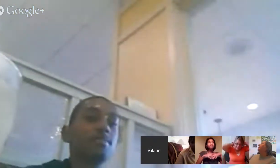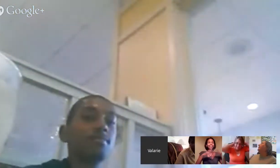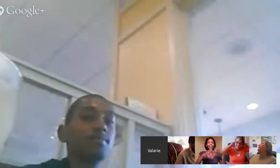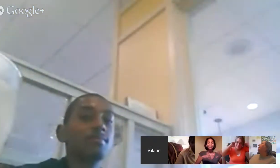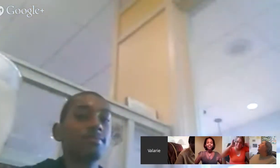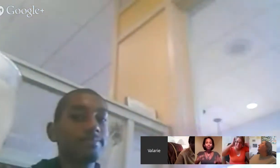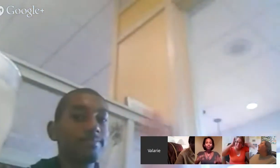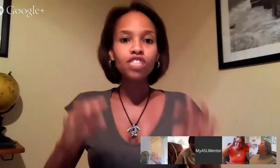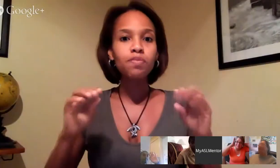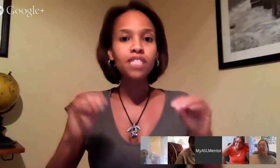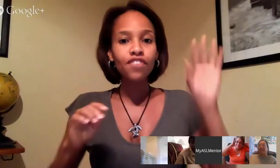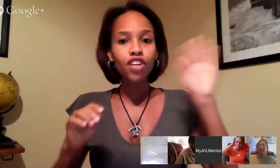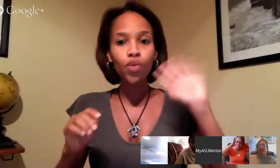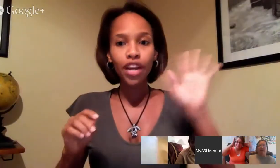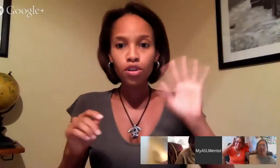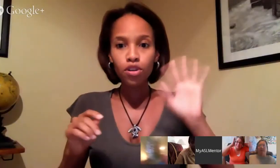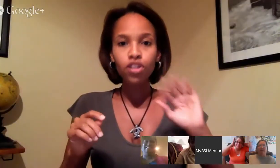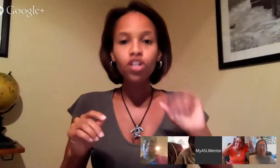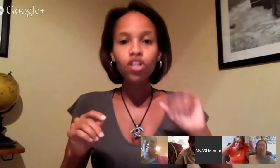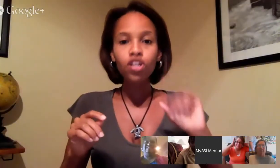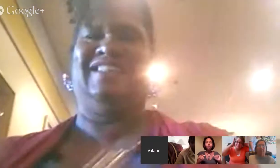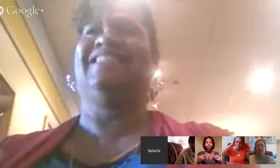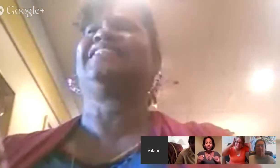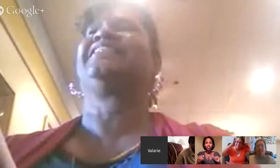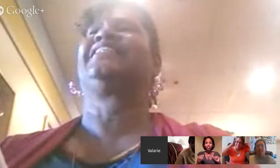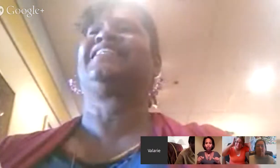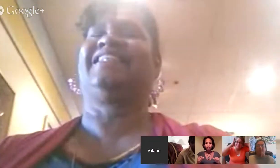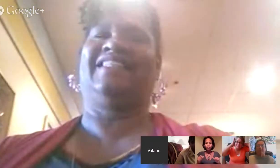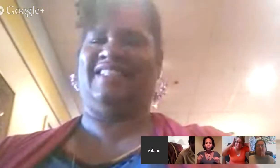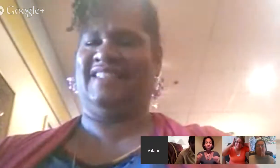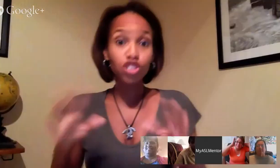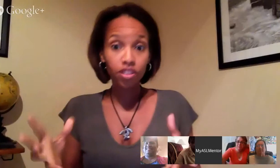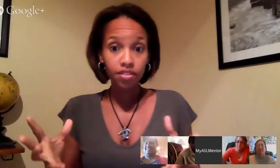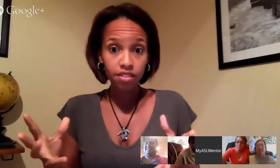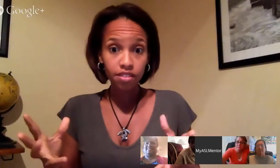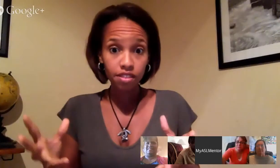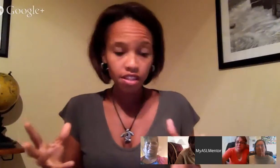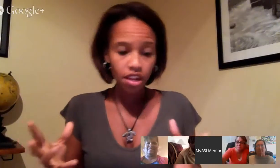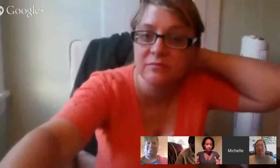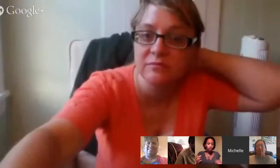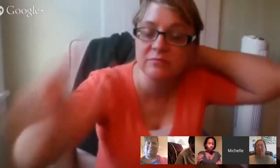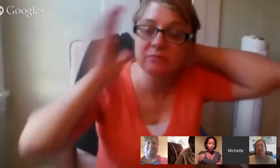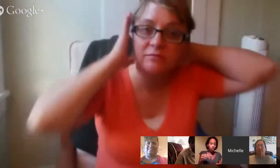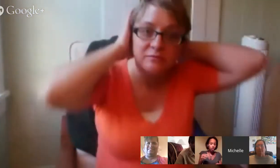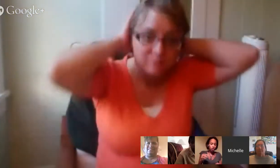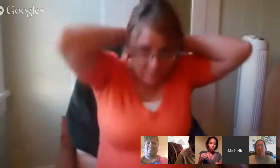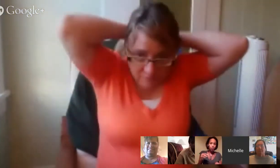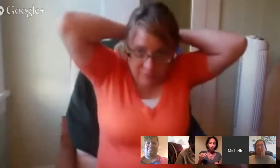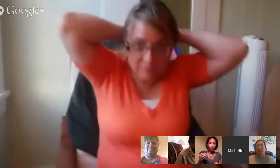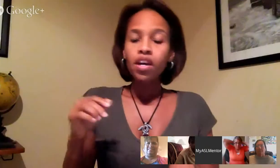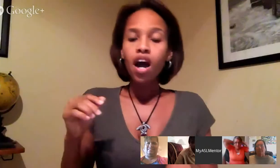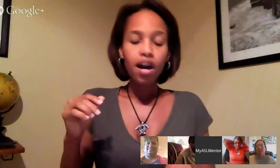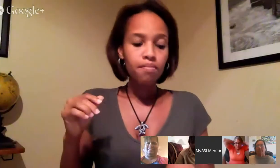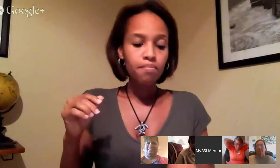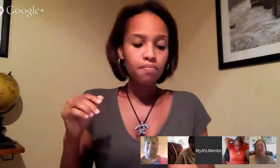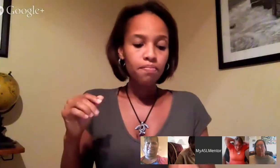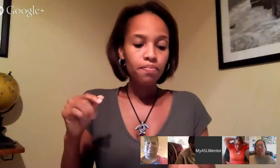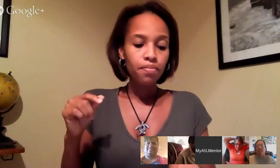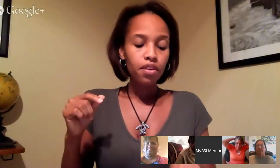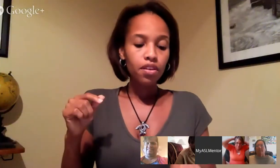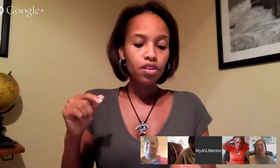in ASL, there's a specific grammar associated with questions. So